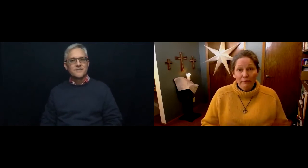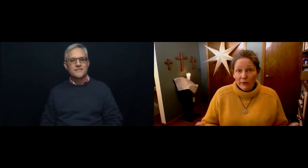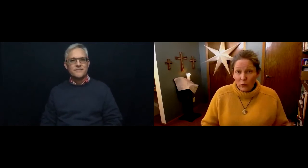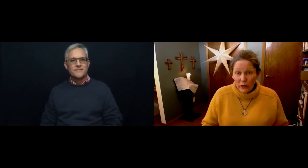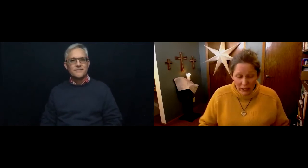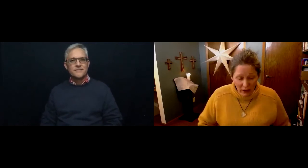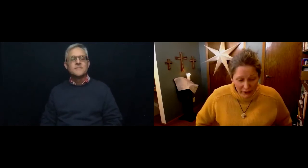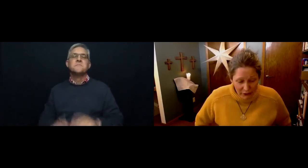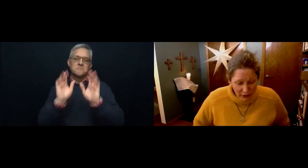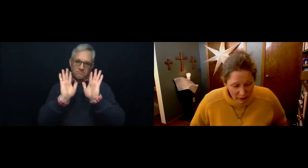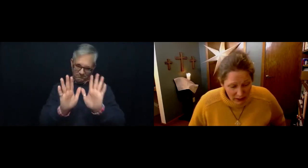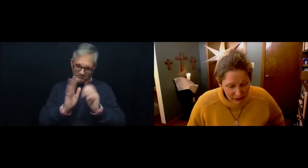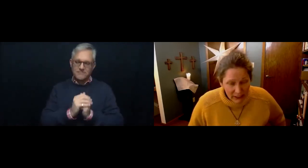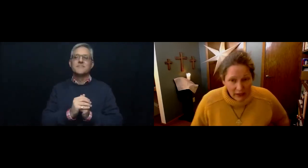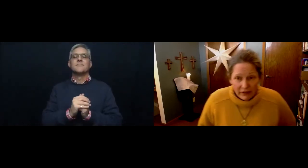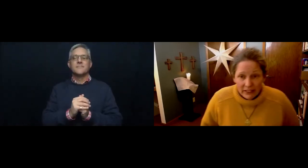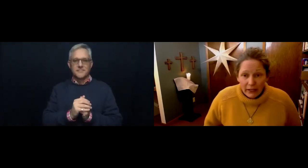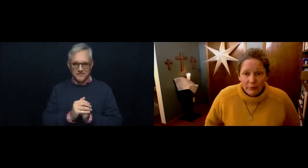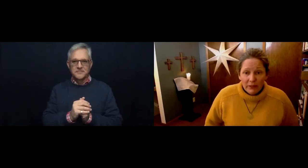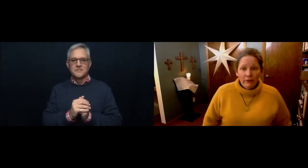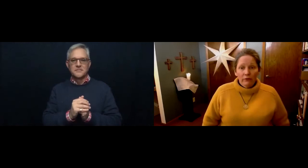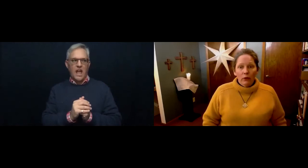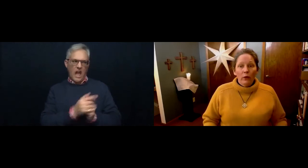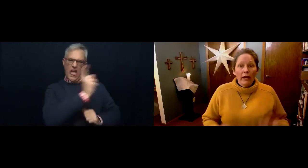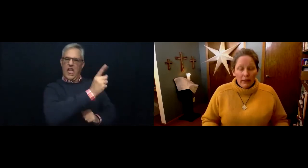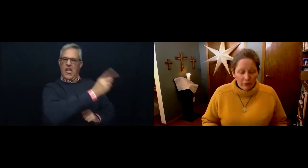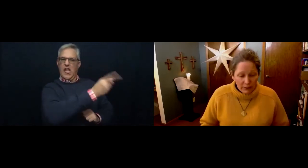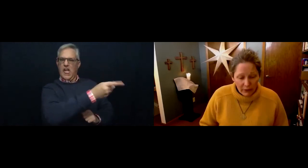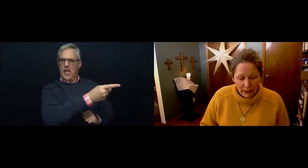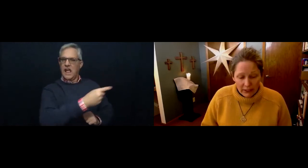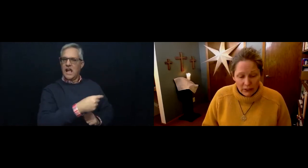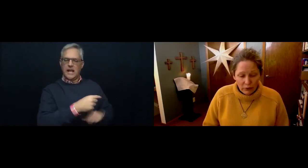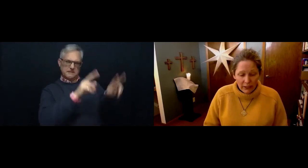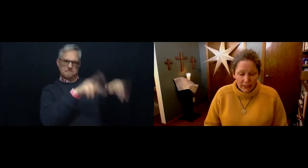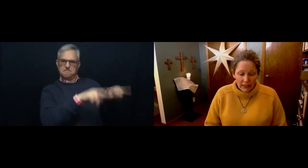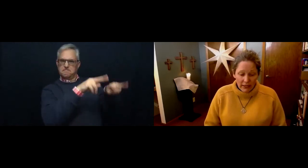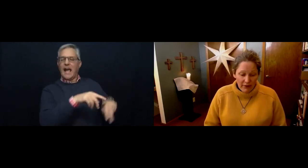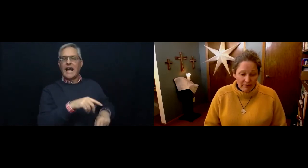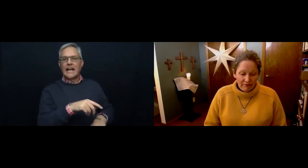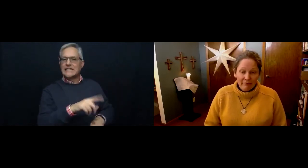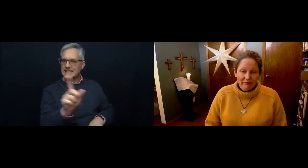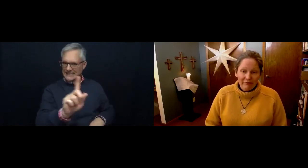Now, we also can be guilty of this kind of behavior of like waiting for someone else to do it.